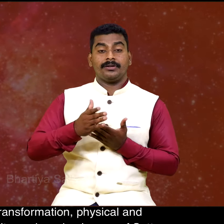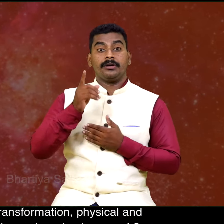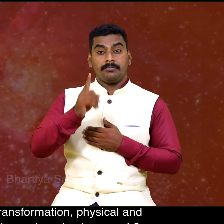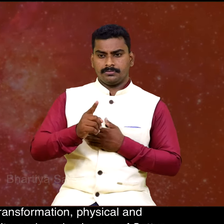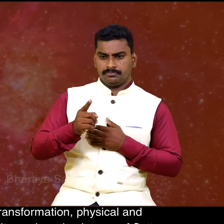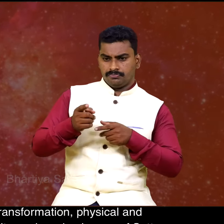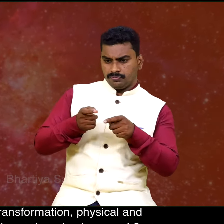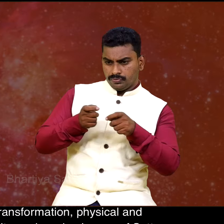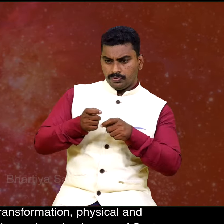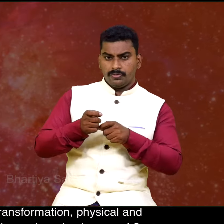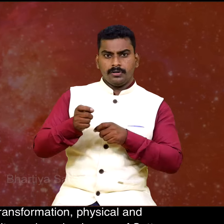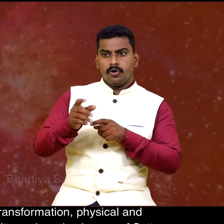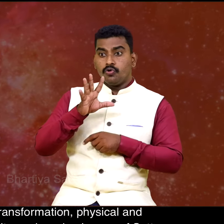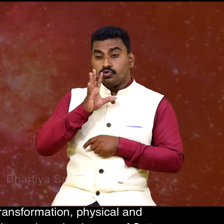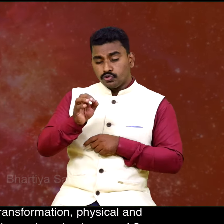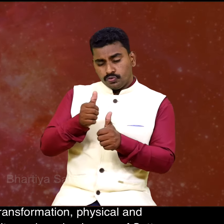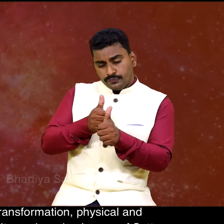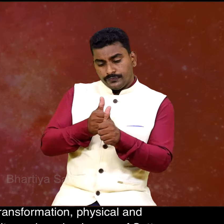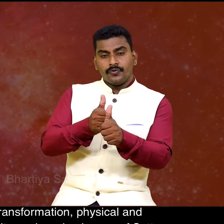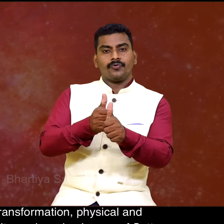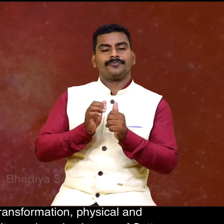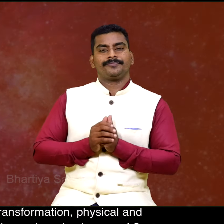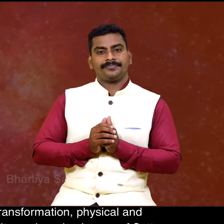purity, and predominance of sattva.